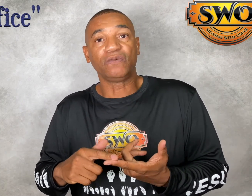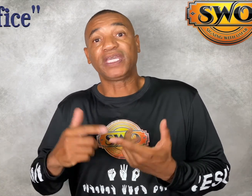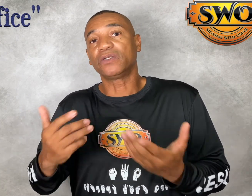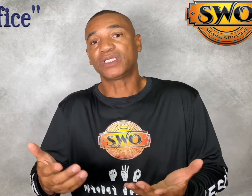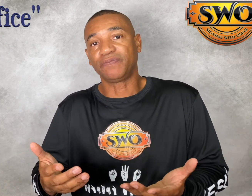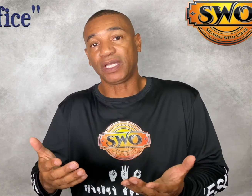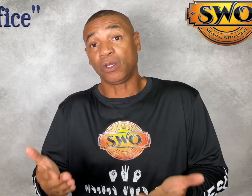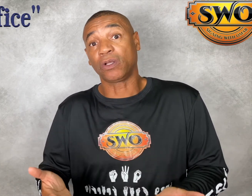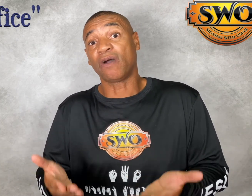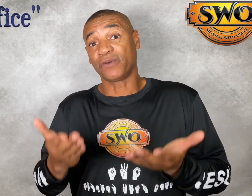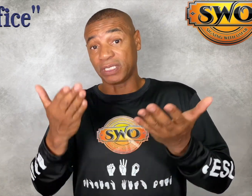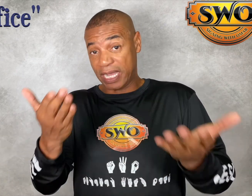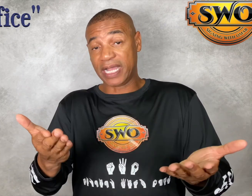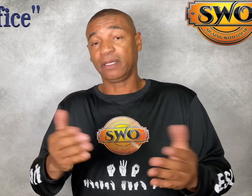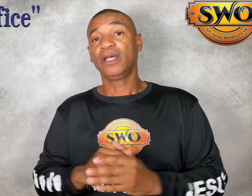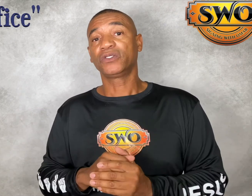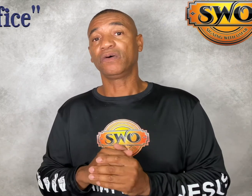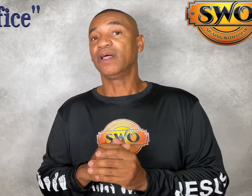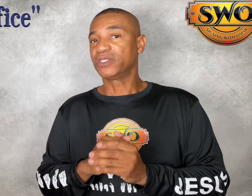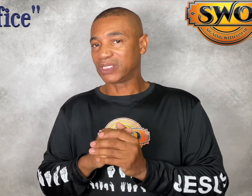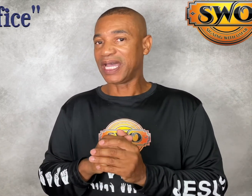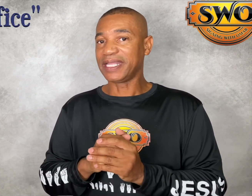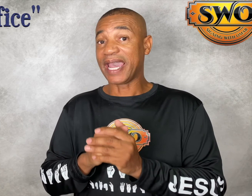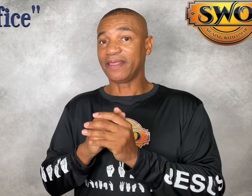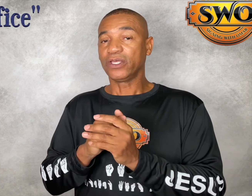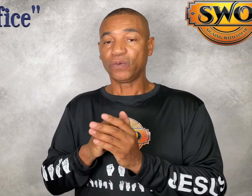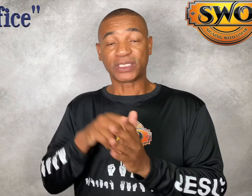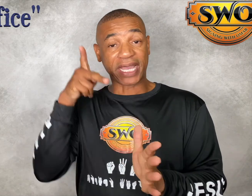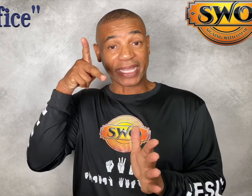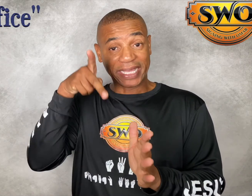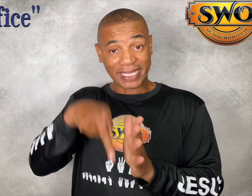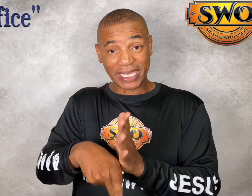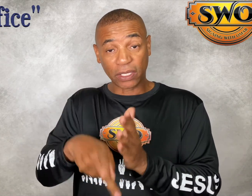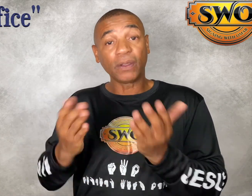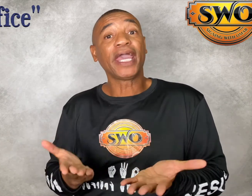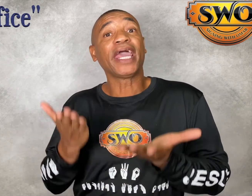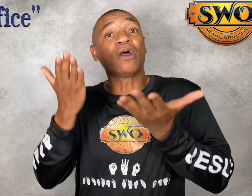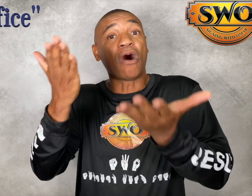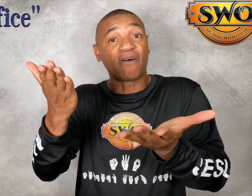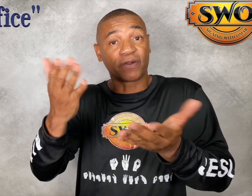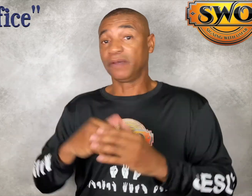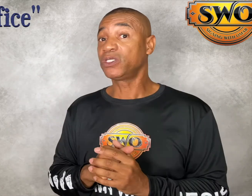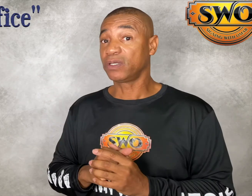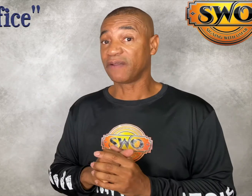killed something and you're going to offer it to God. So to sign that, you would sign kill and offer. Let me show you that from the